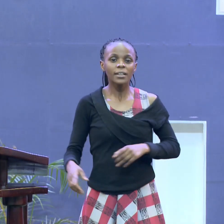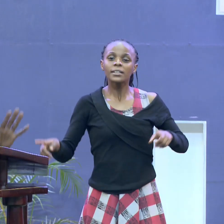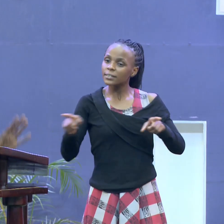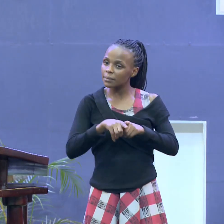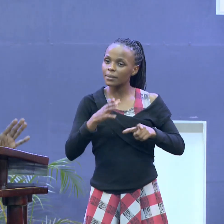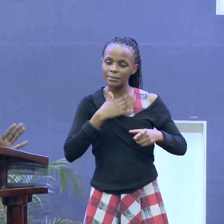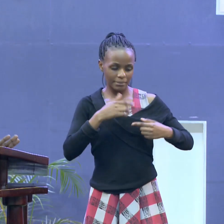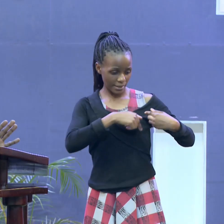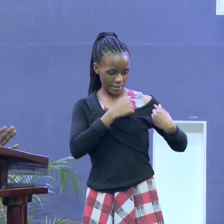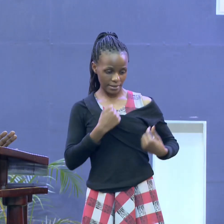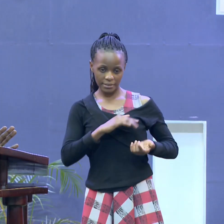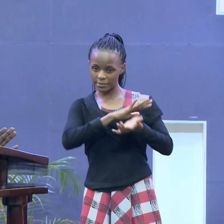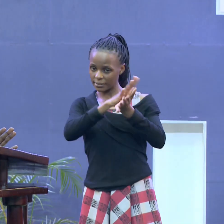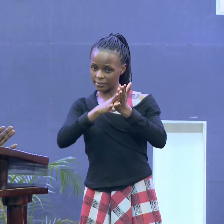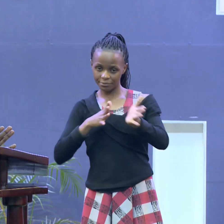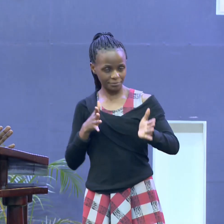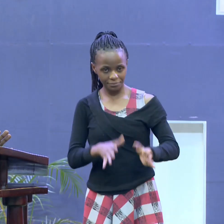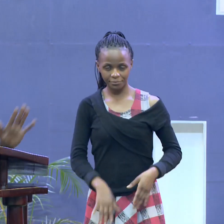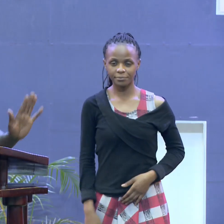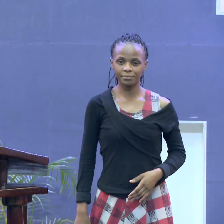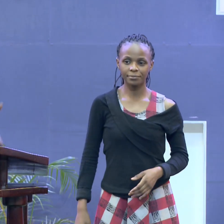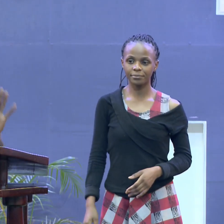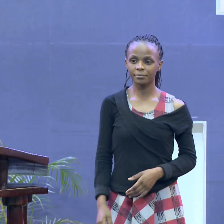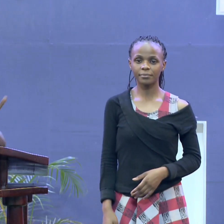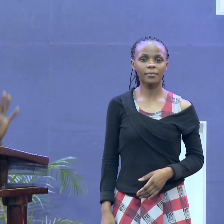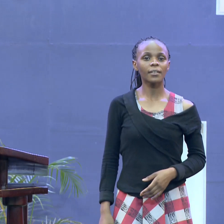my heart is clean. Kasita mbeera ng'omutima gwange gutukula